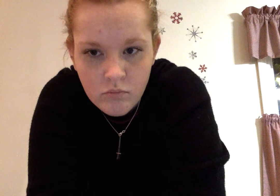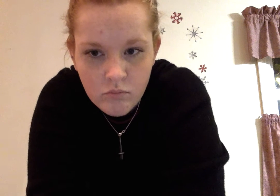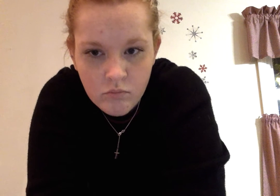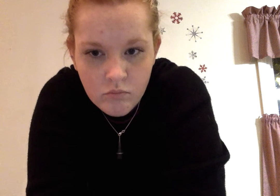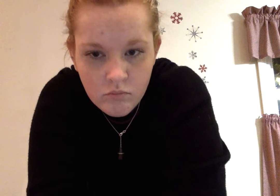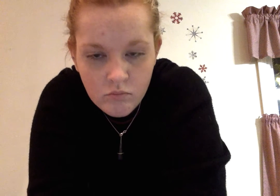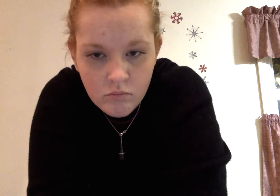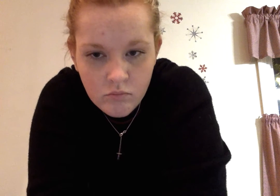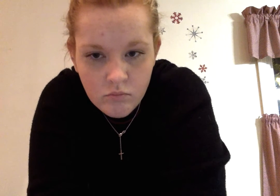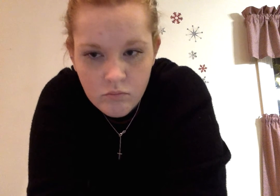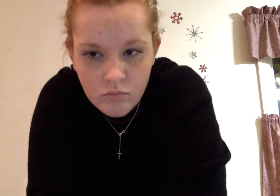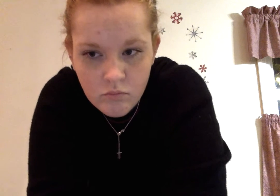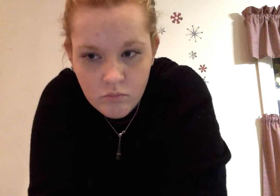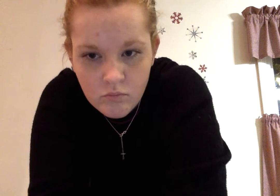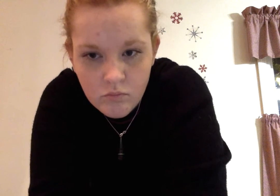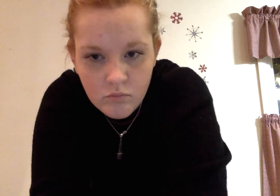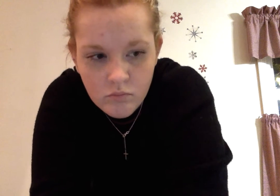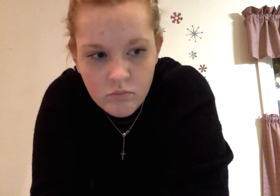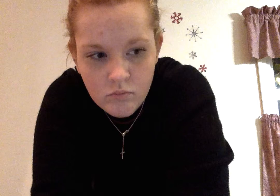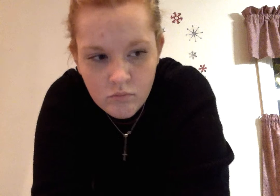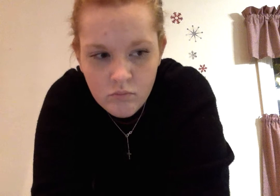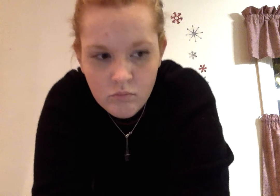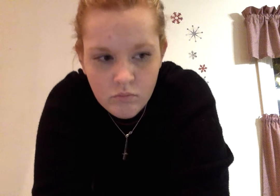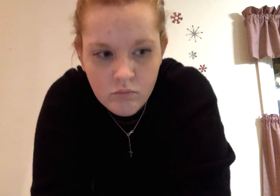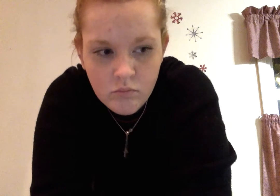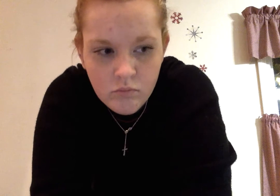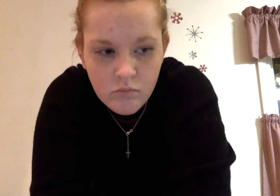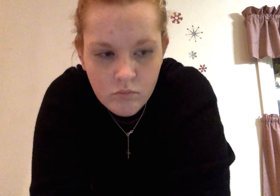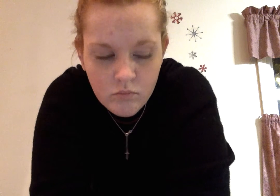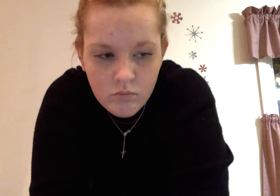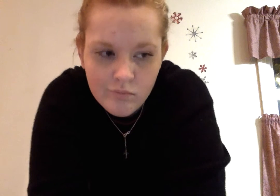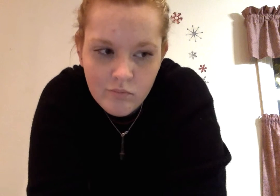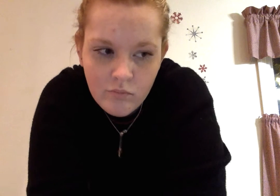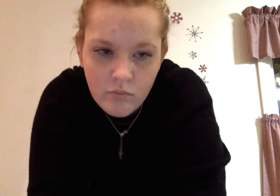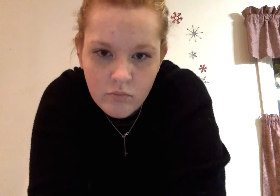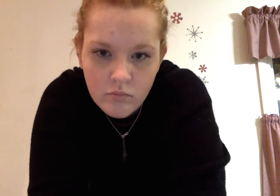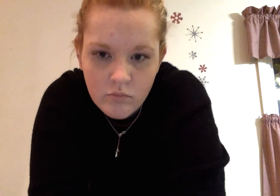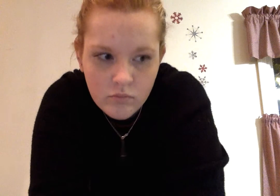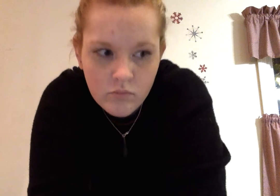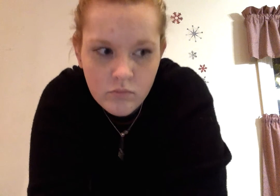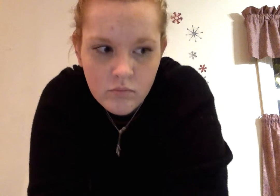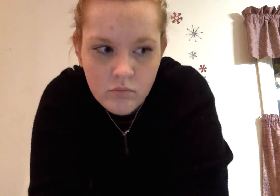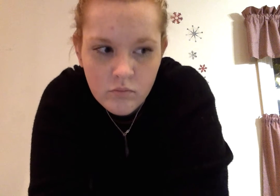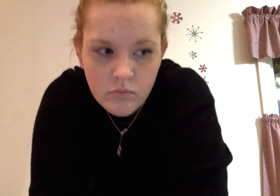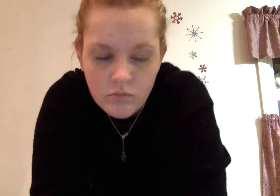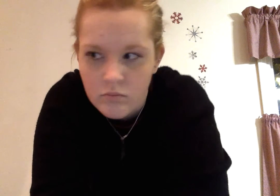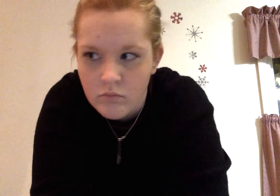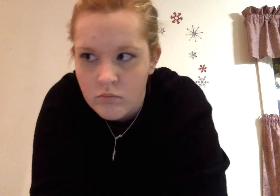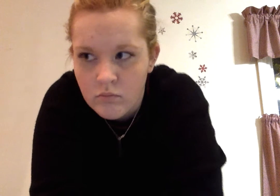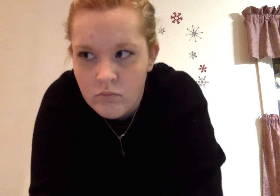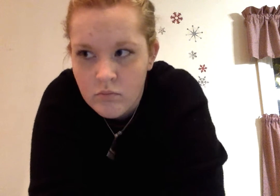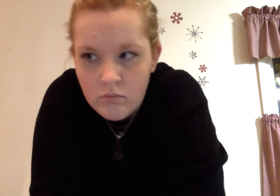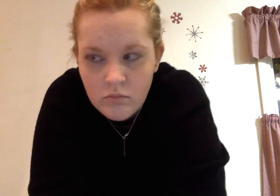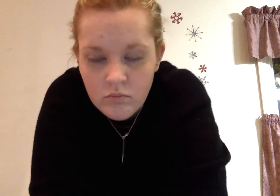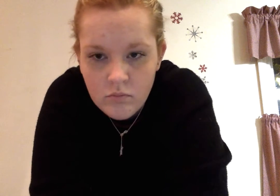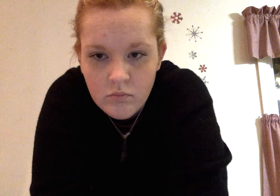don't understand, you can ask the speaker to repeat. But in a lecture, a listener can't say,